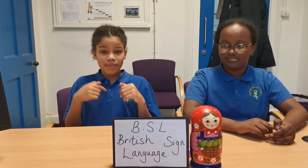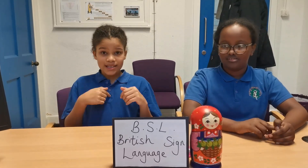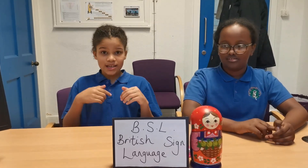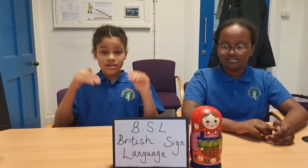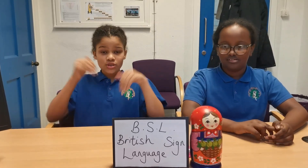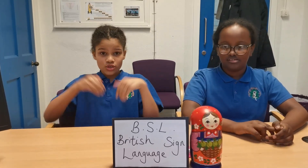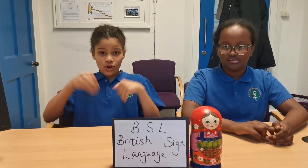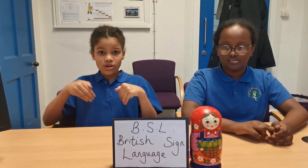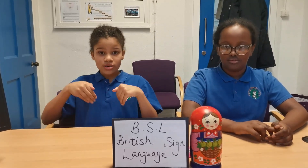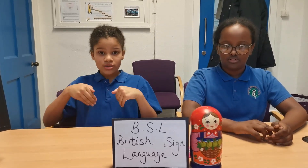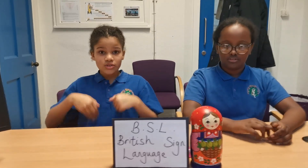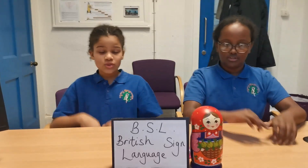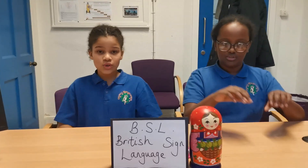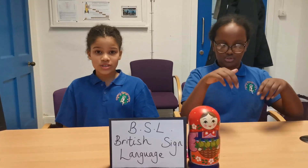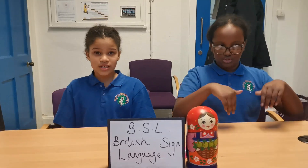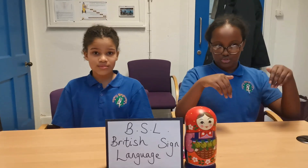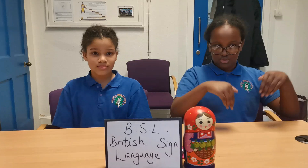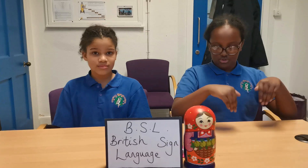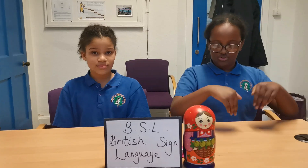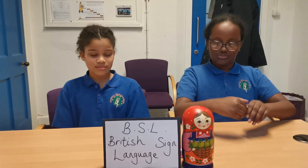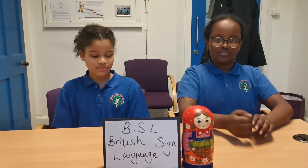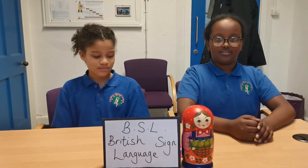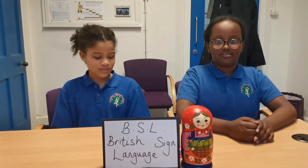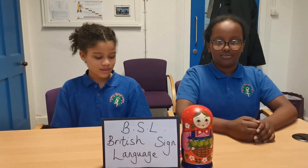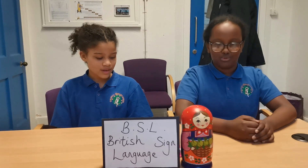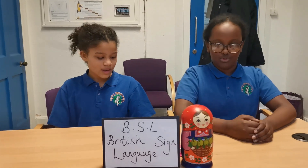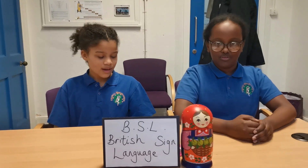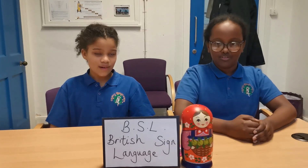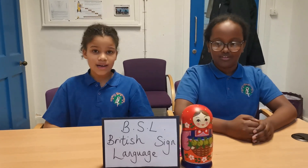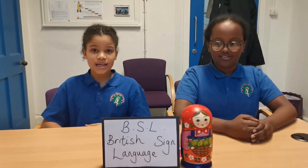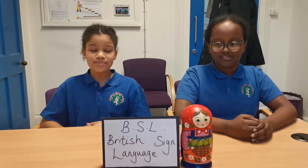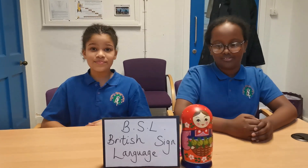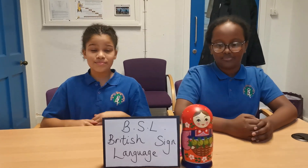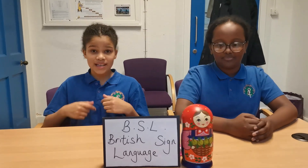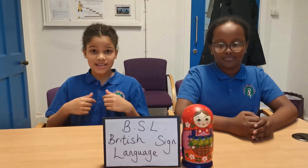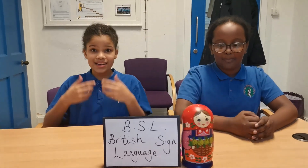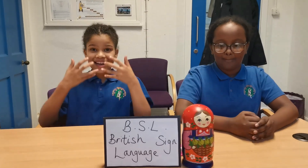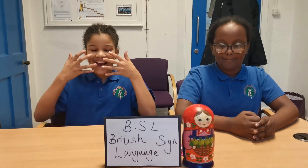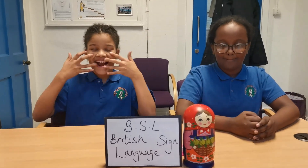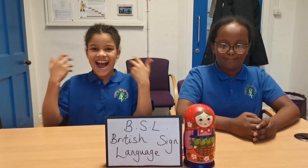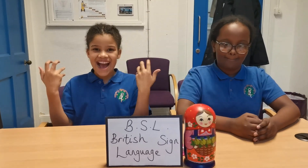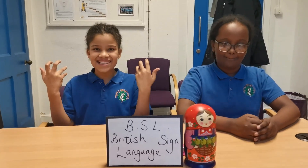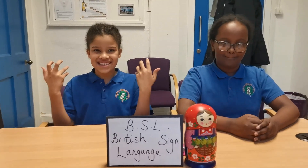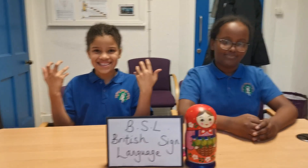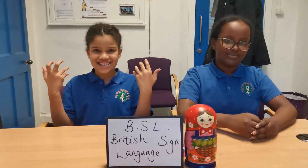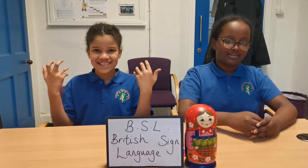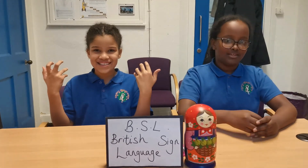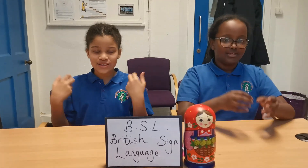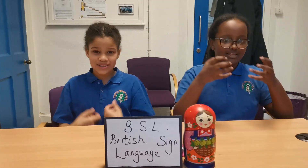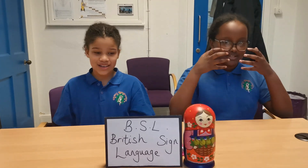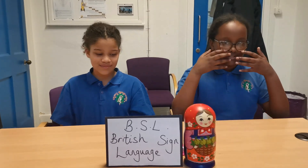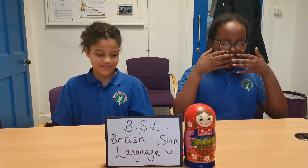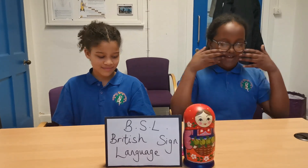My turn. Dog. Your turn. Dogs. Or dog. My turn. Cat. Your turn.